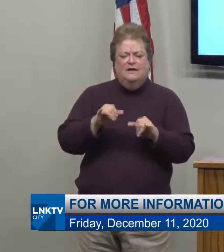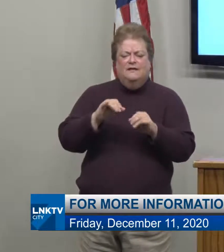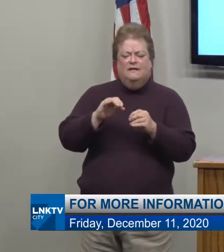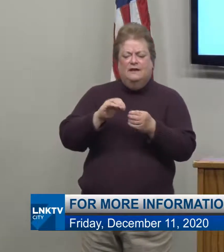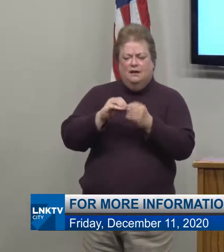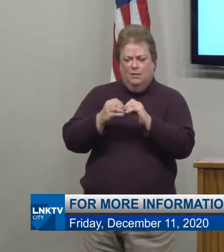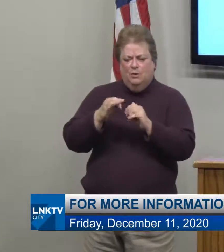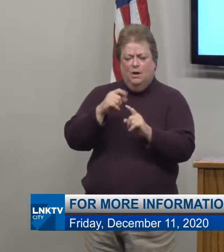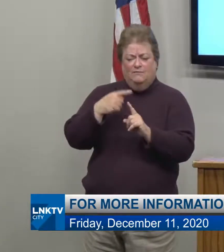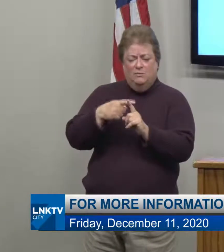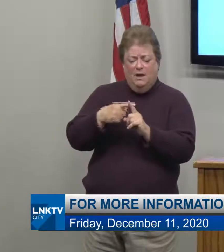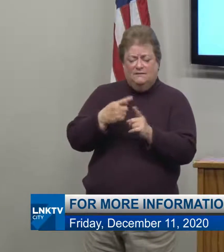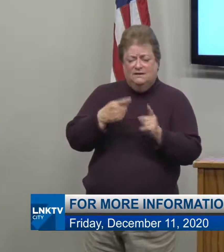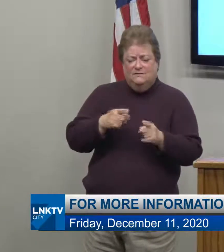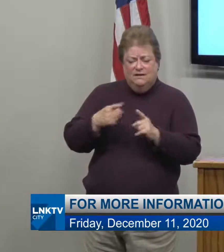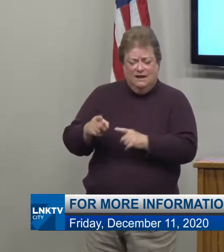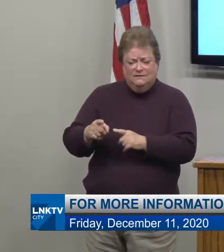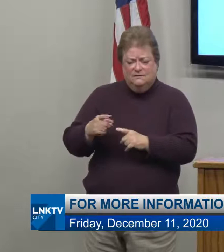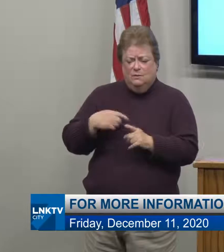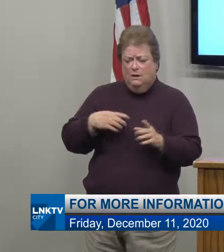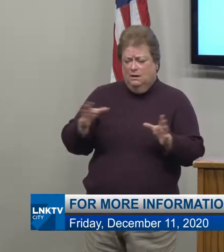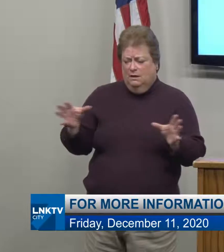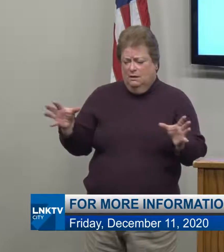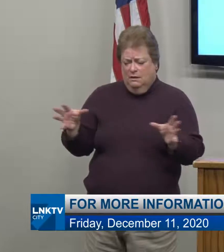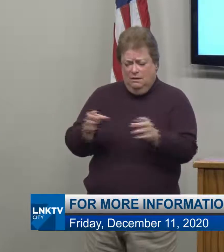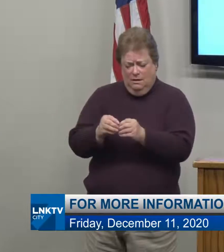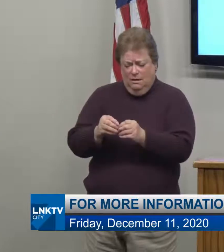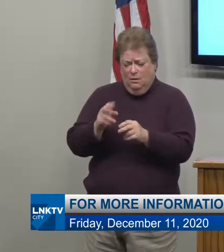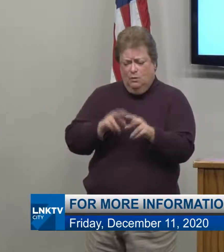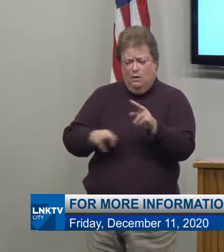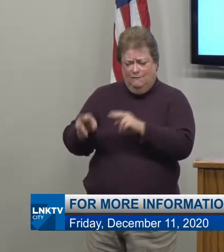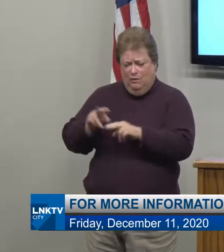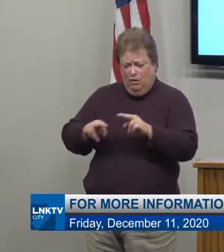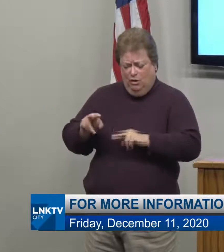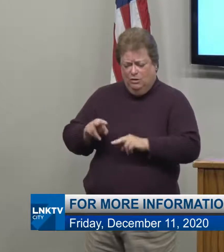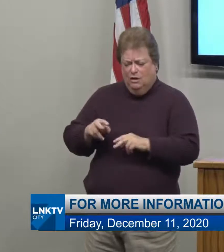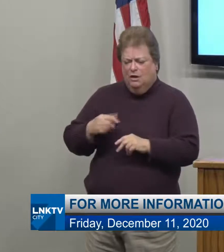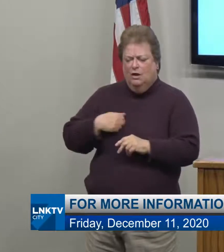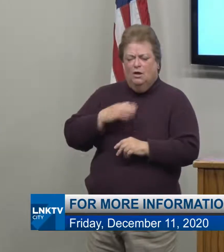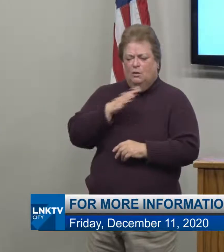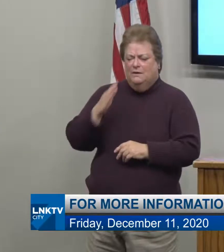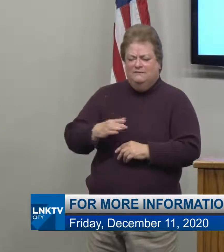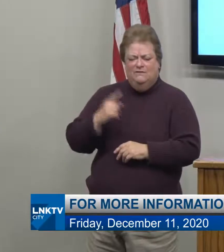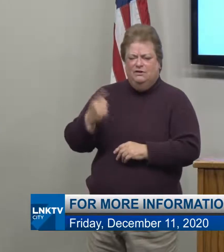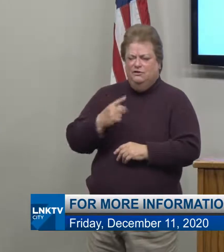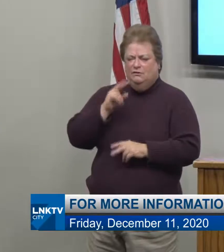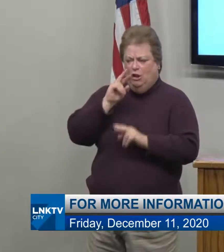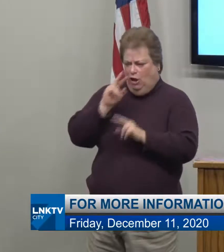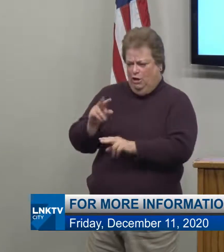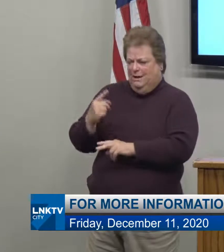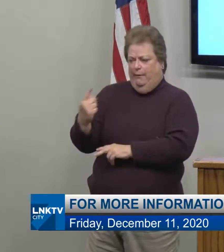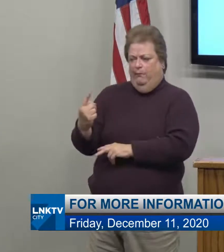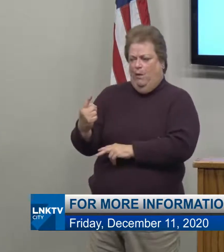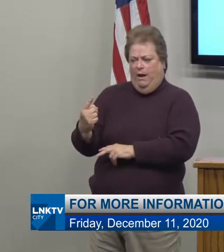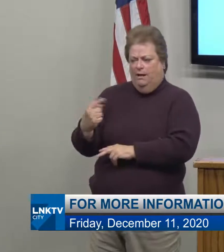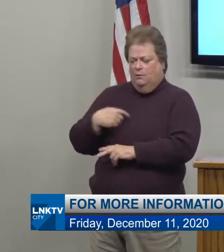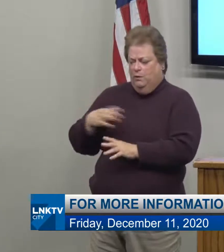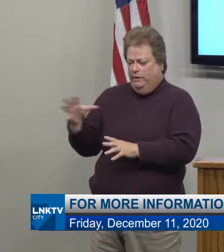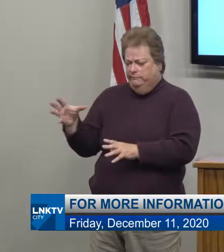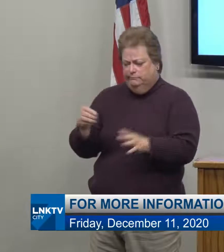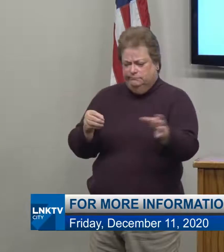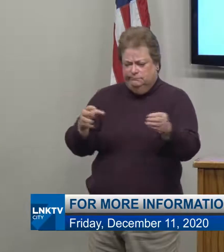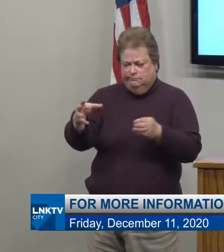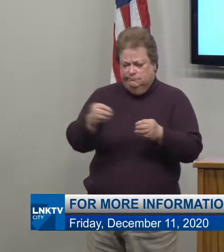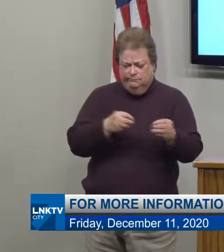positive cases we have. All of those combined, we have never just looked at one piece of data, because what we've been talking about